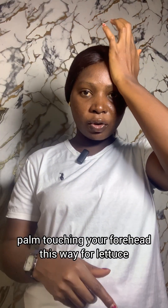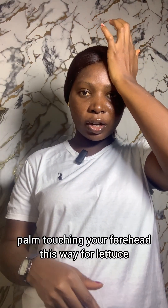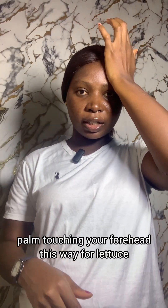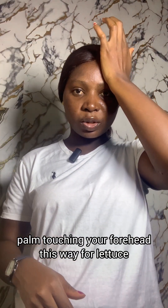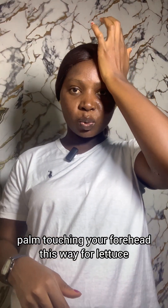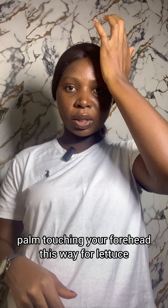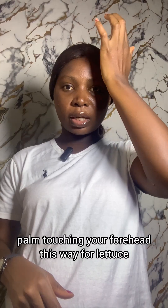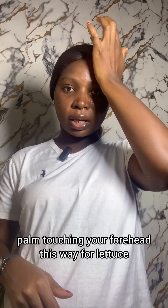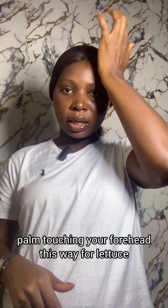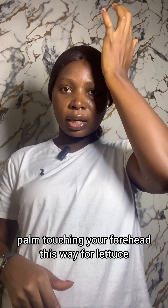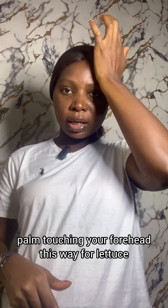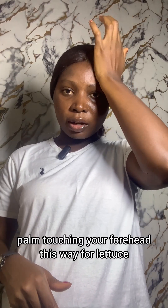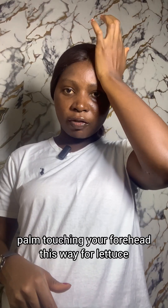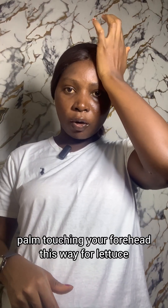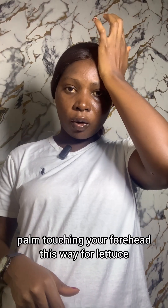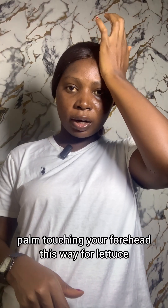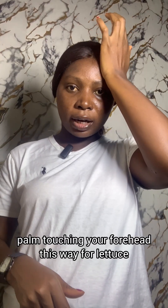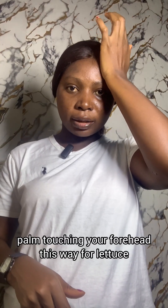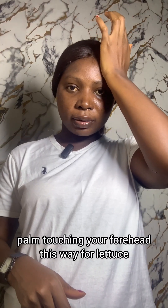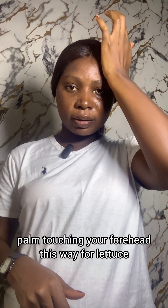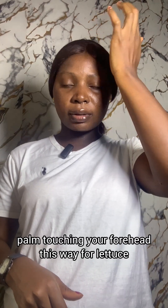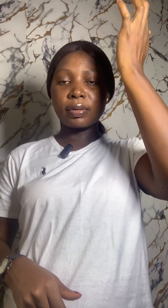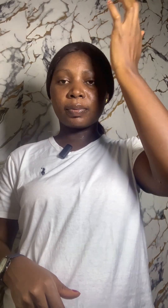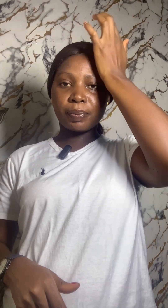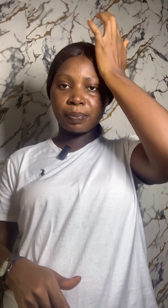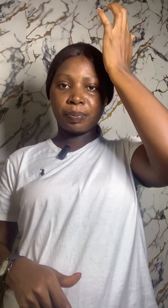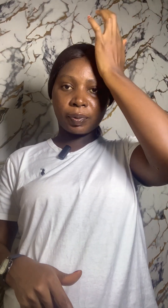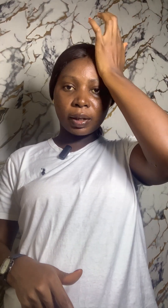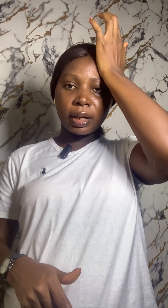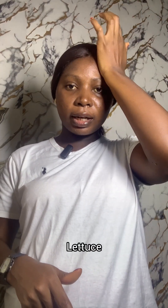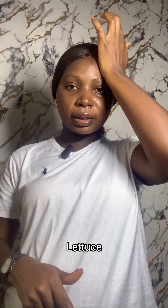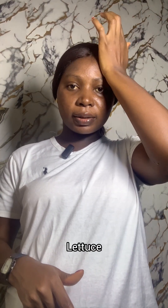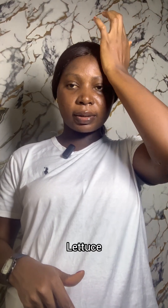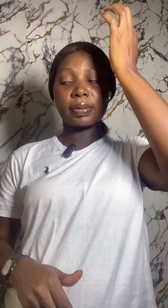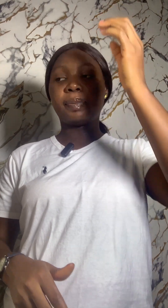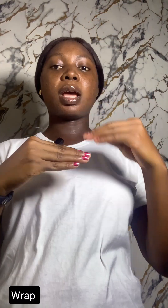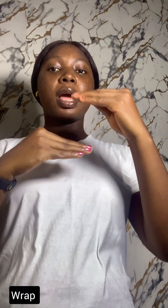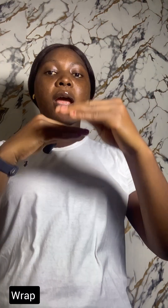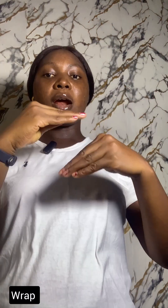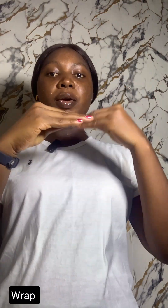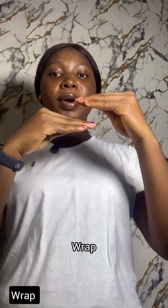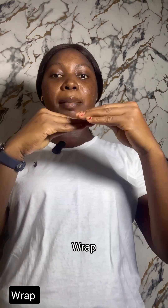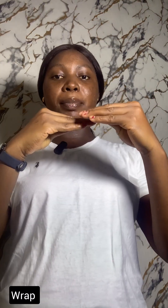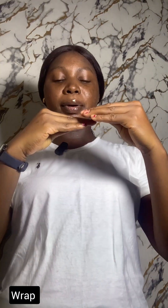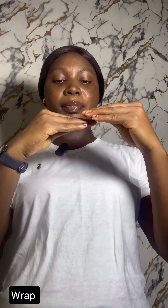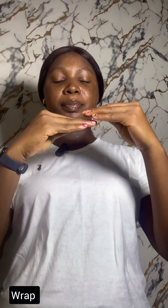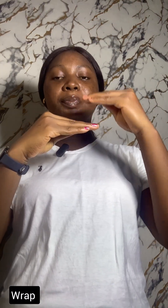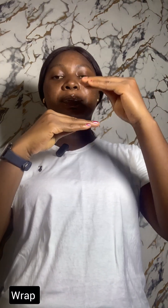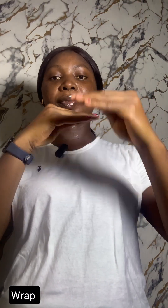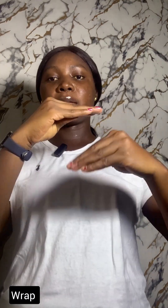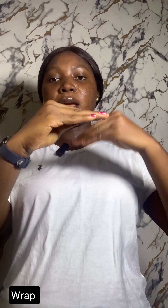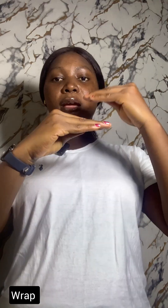forehead this way for letters. Letters. Wrap.